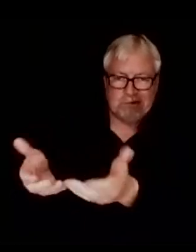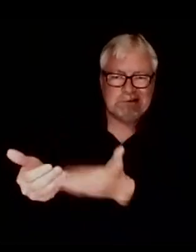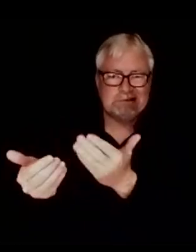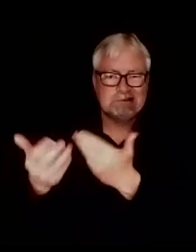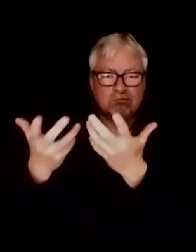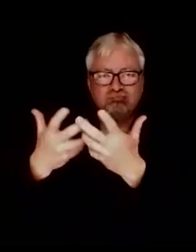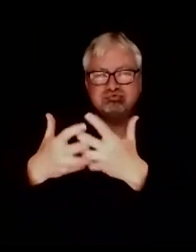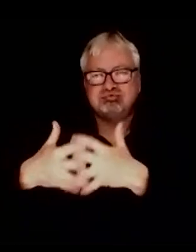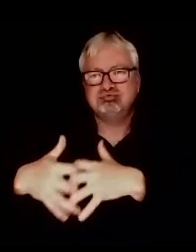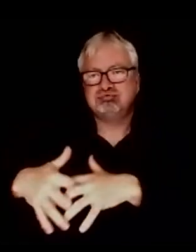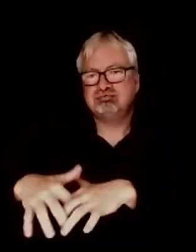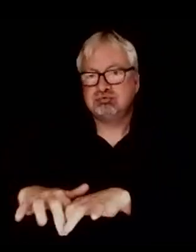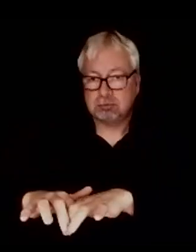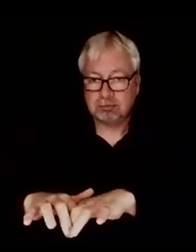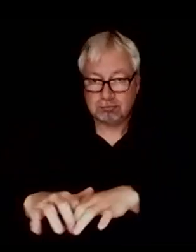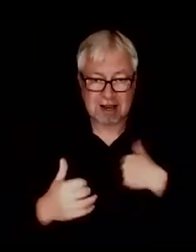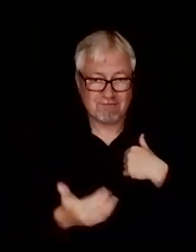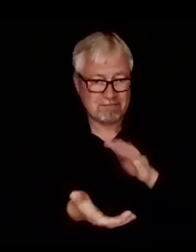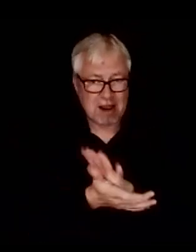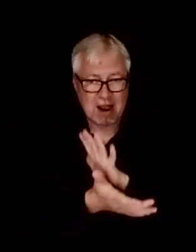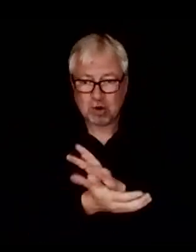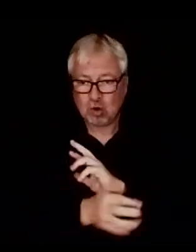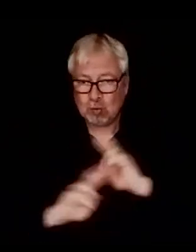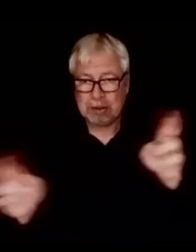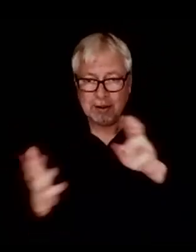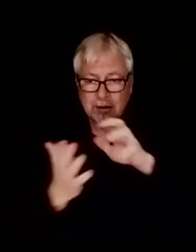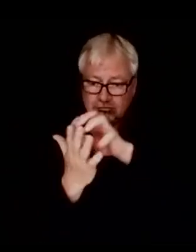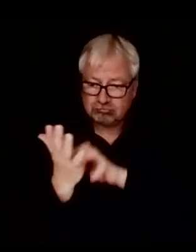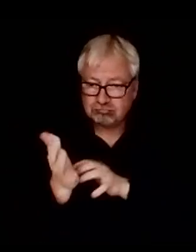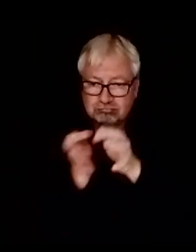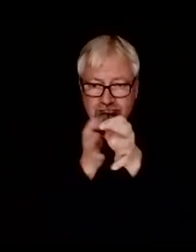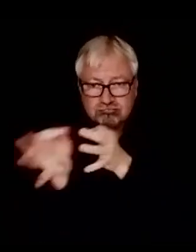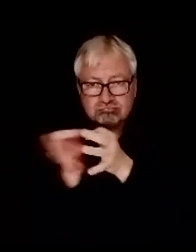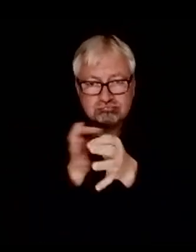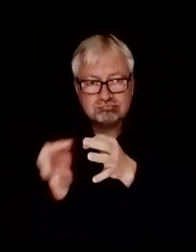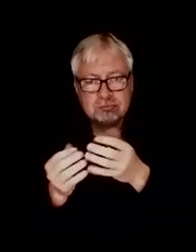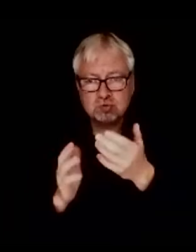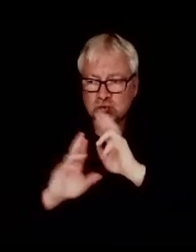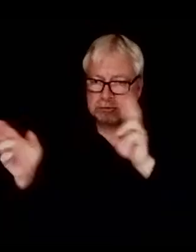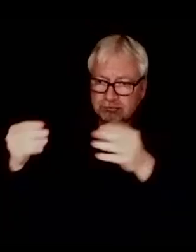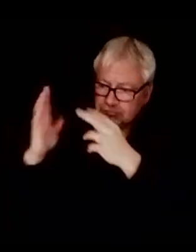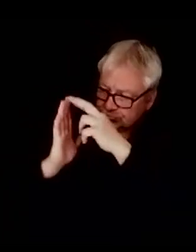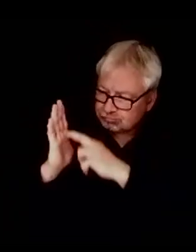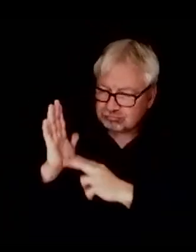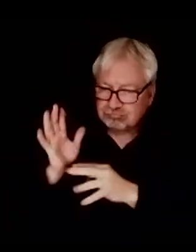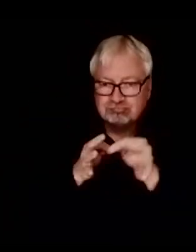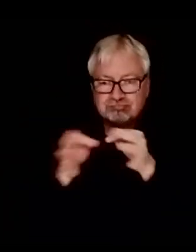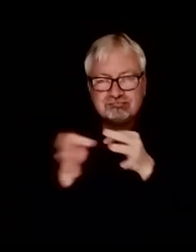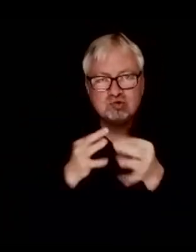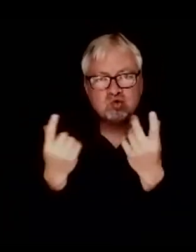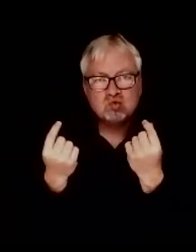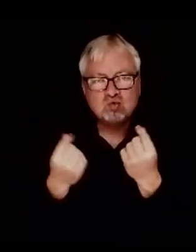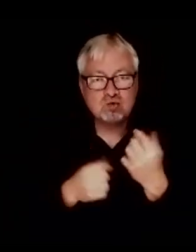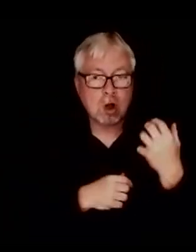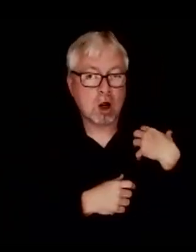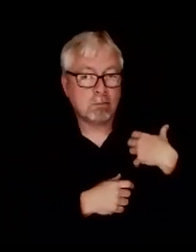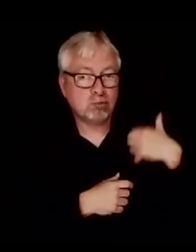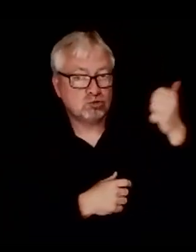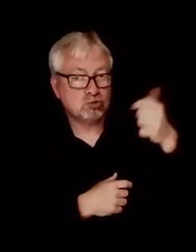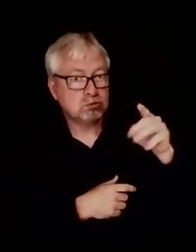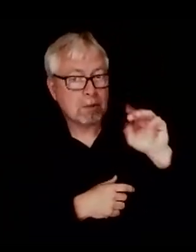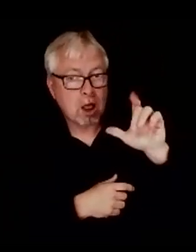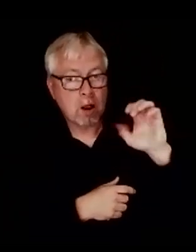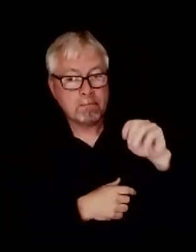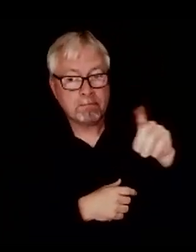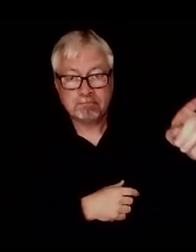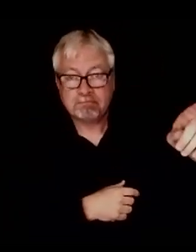this. And it can be, as Commissioner Malcolm and Commissioner Mueller described at the beginning, you can